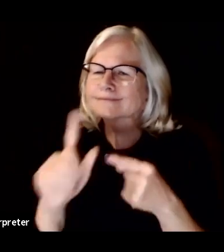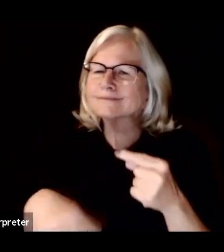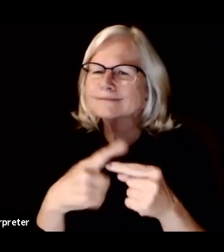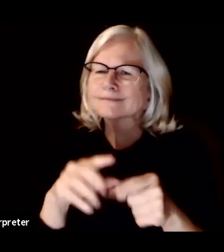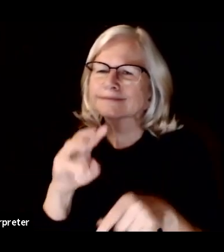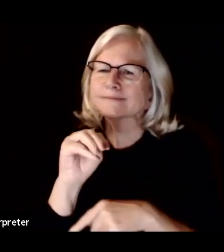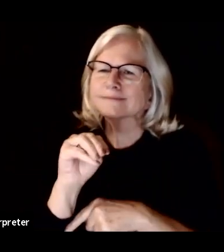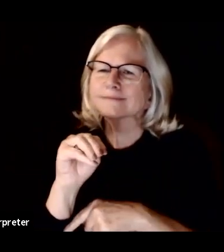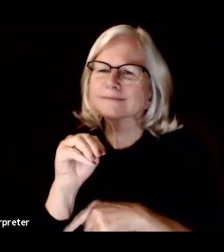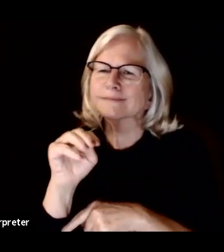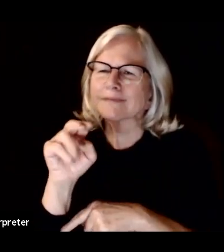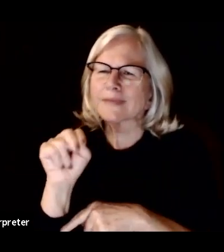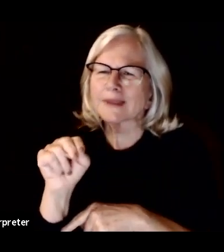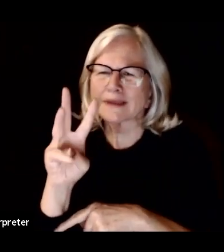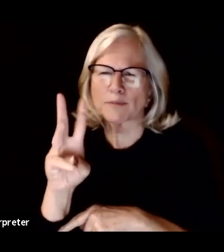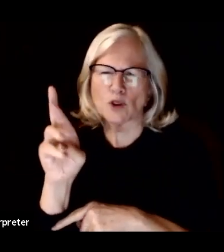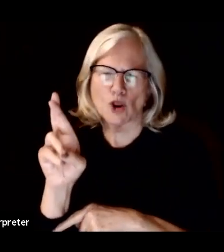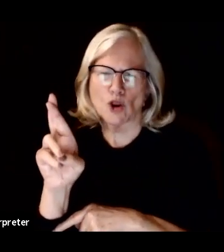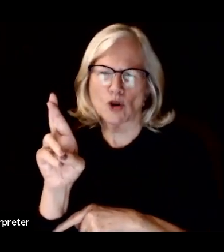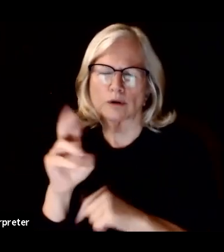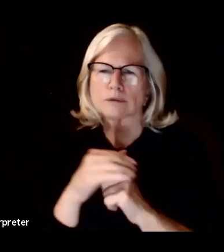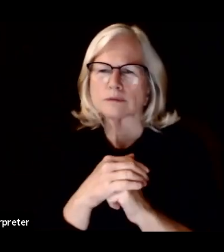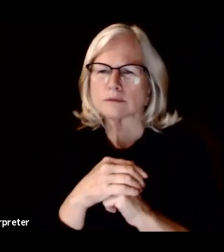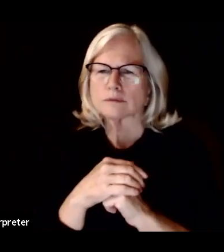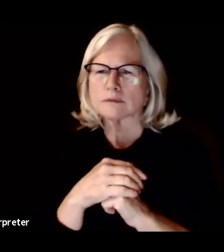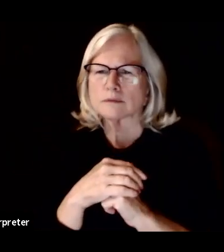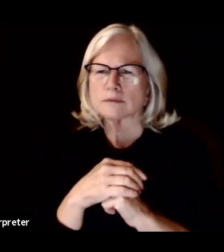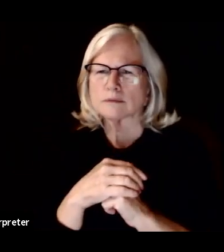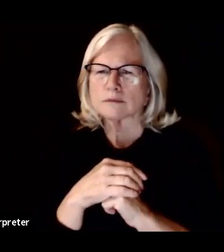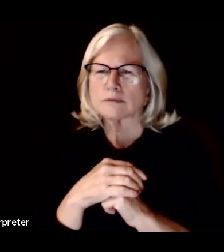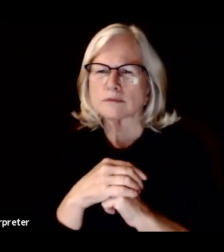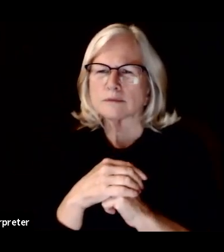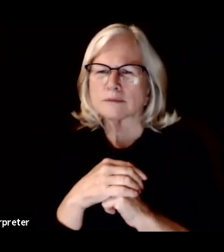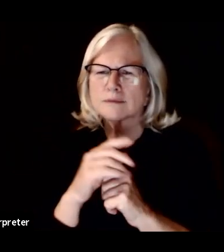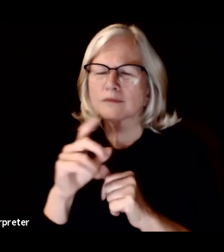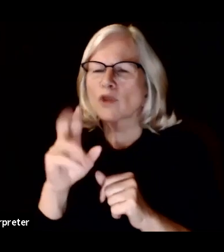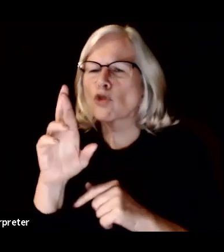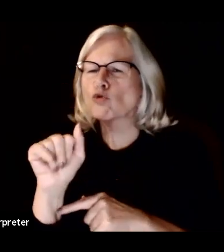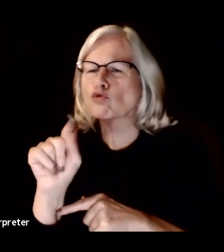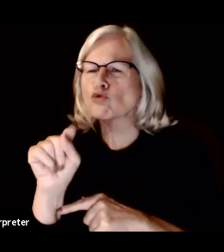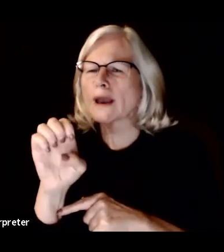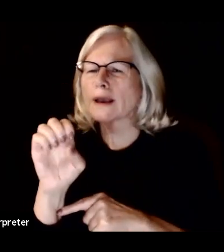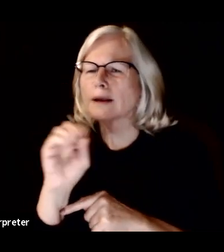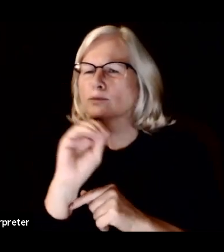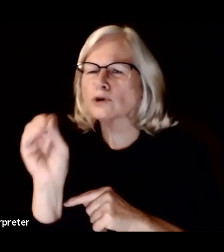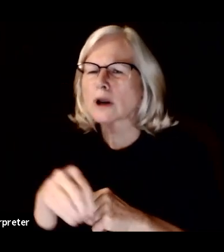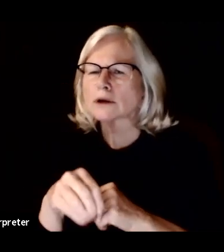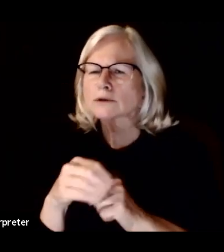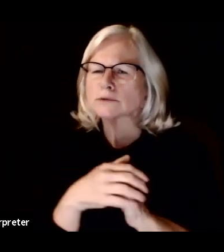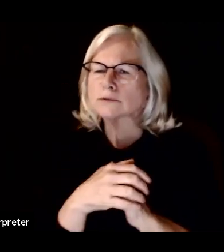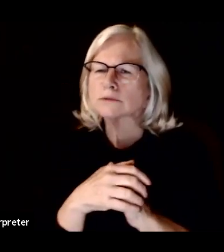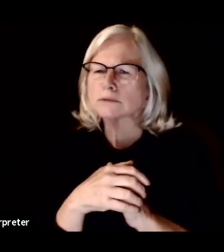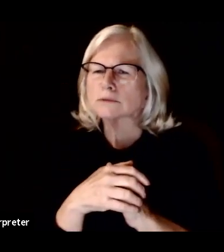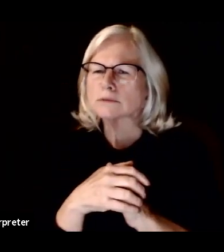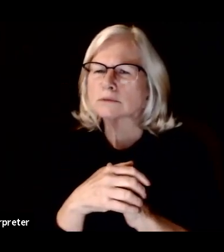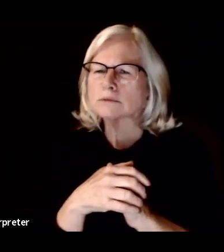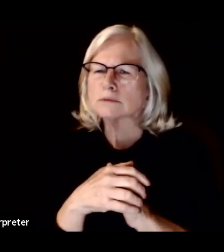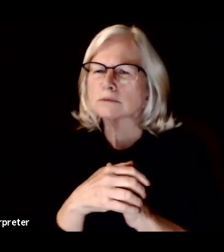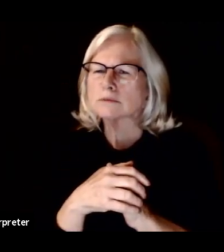stillbirths and preterm births, and also hospitalizations for pregnant women, if especially if they had diabetes